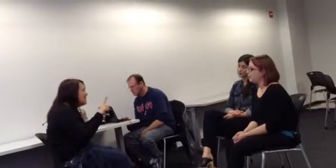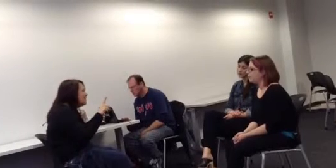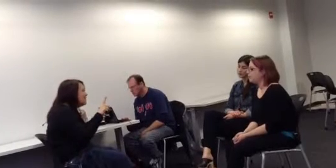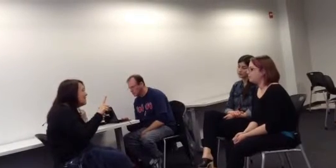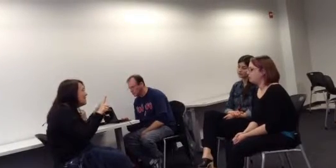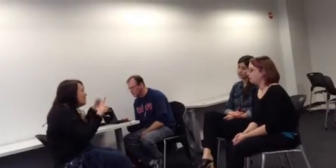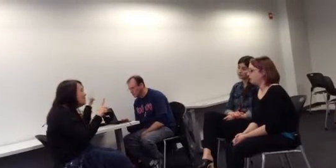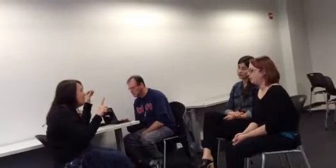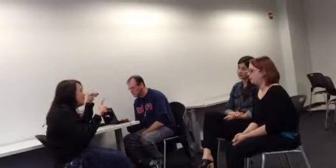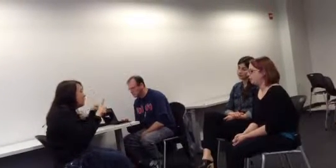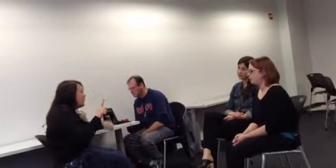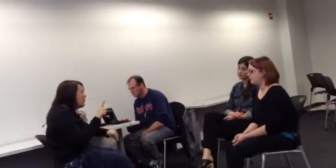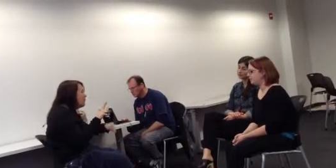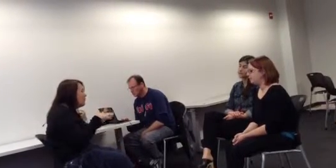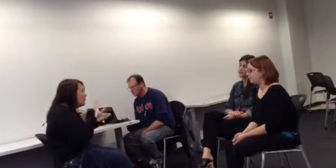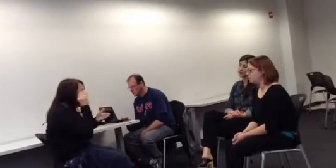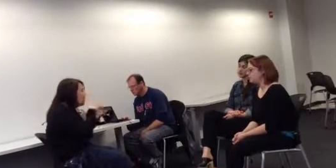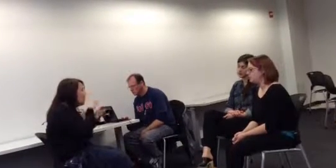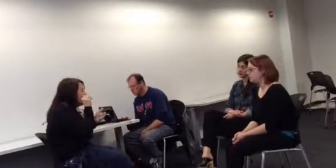He moved here and learned ASL